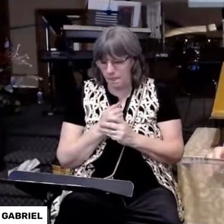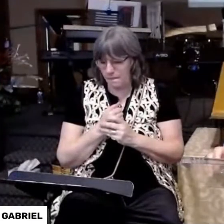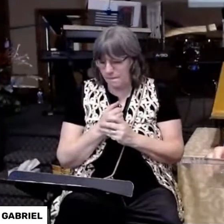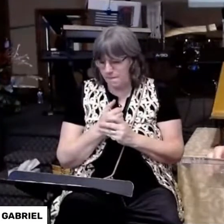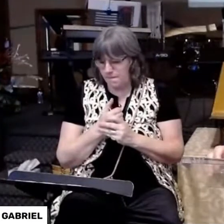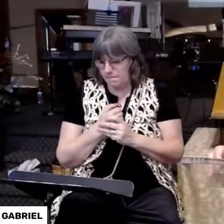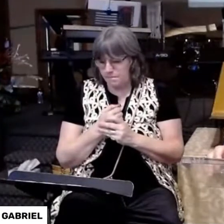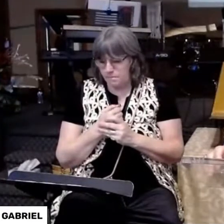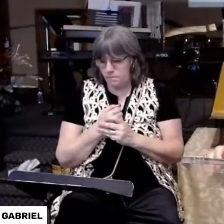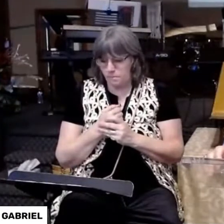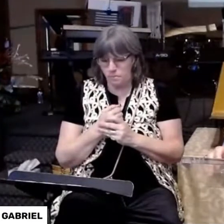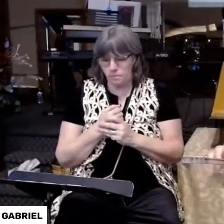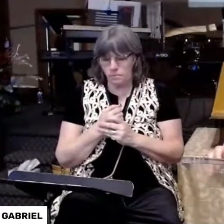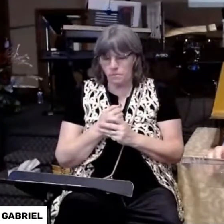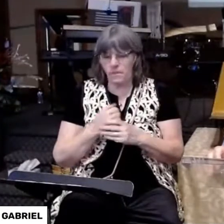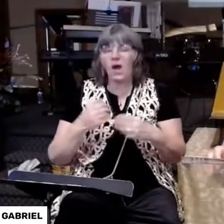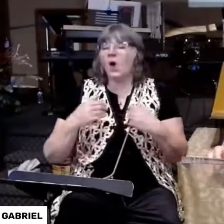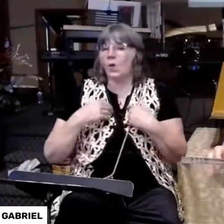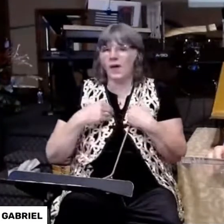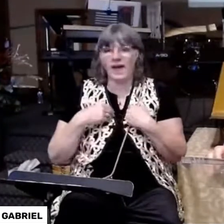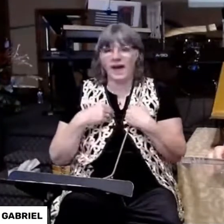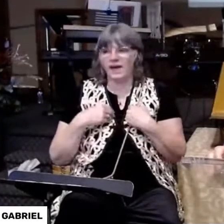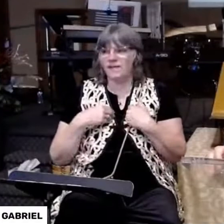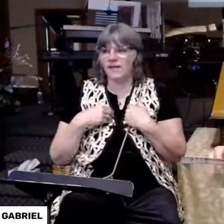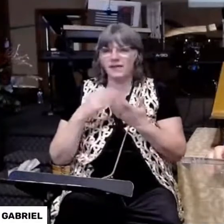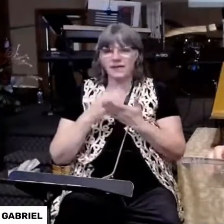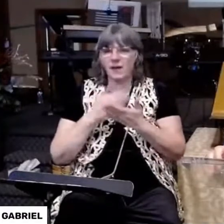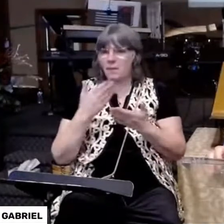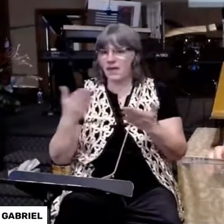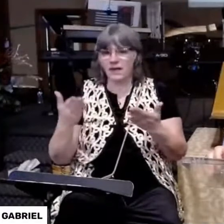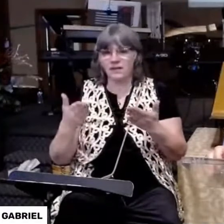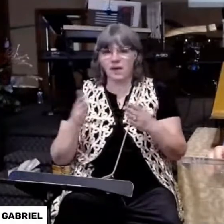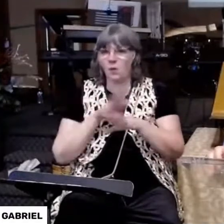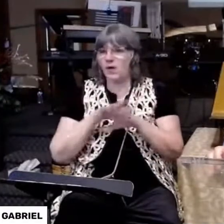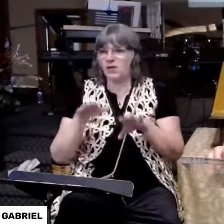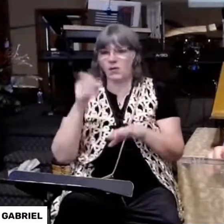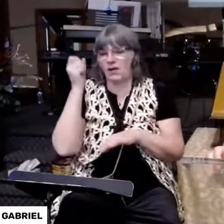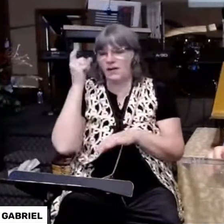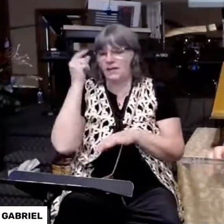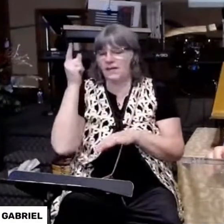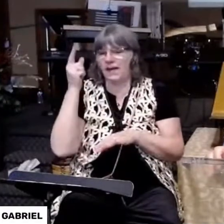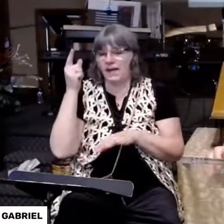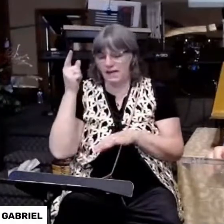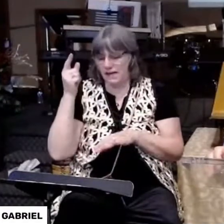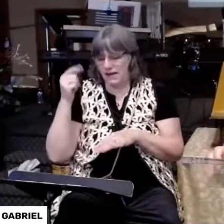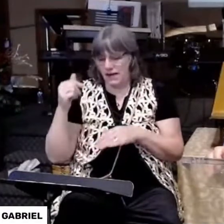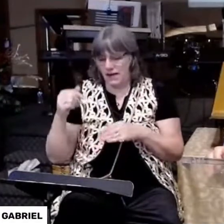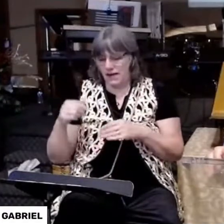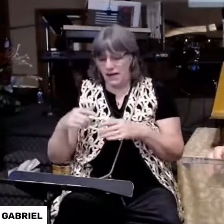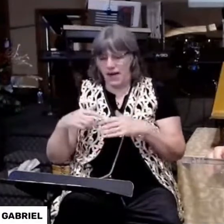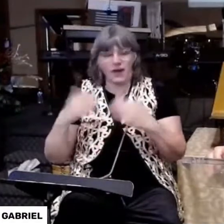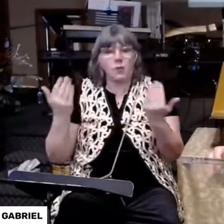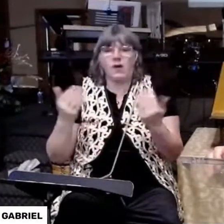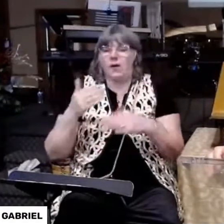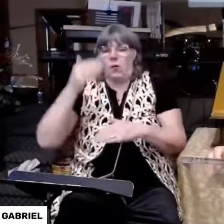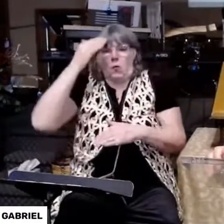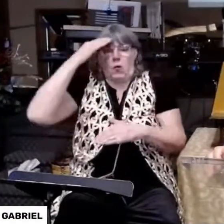Because we have a gap in knowledge of how to practice